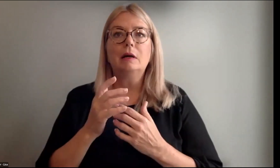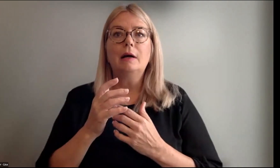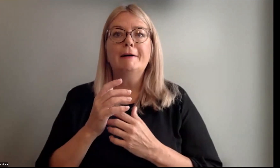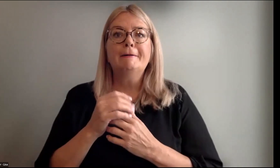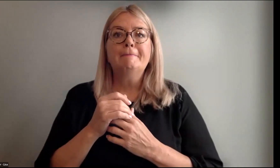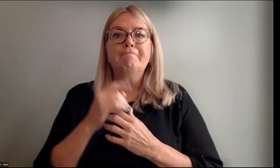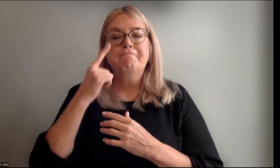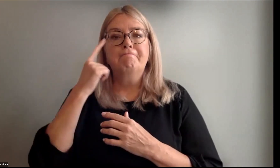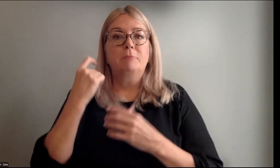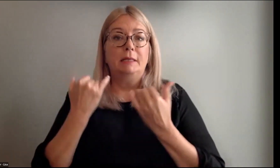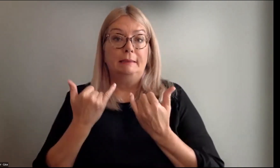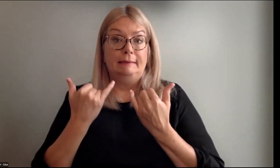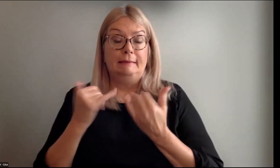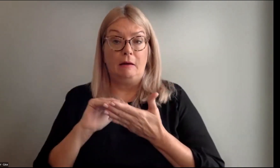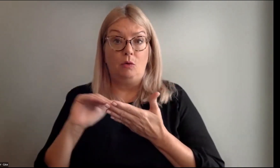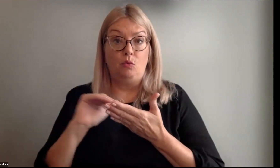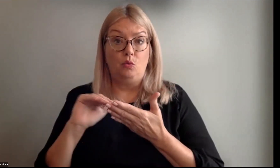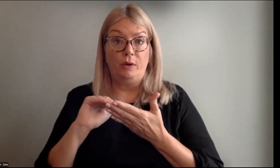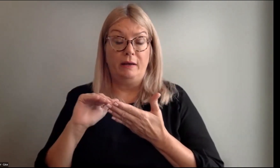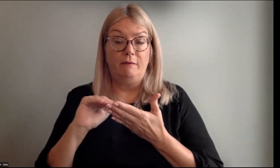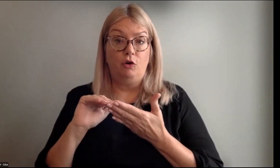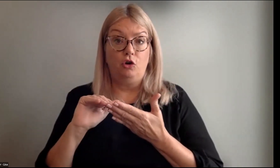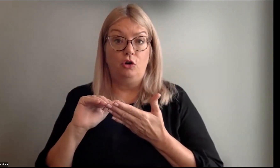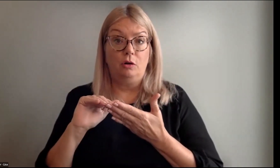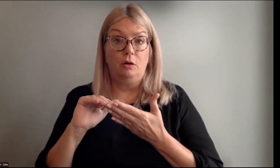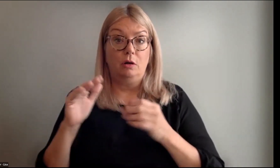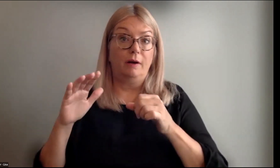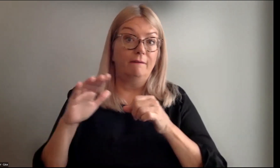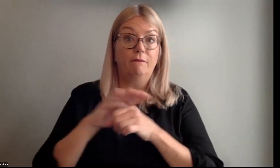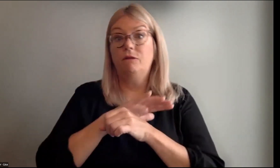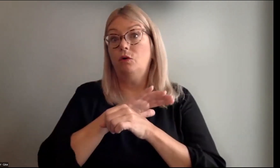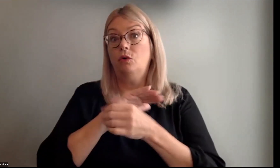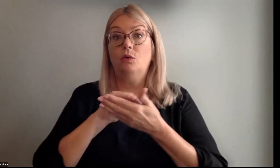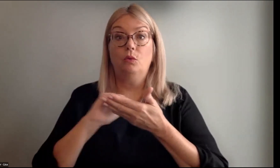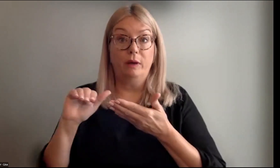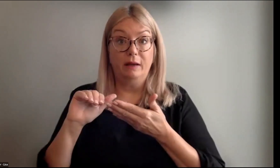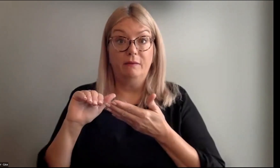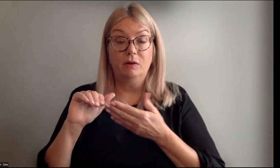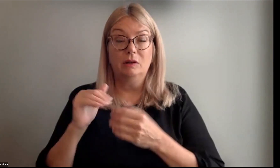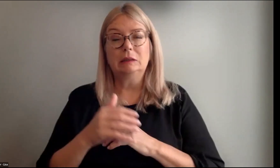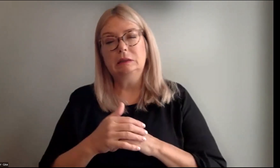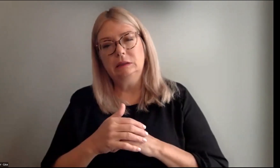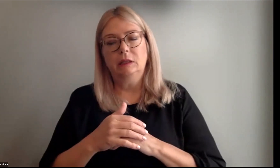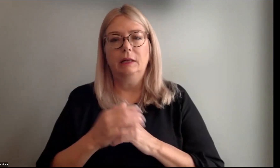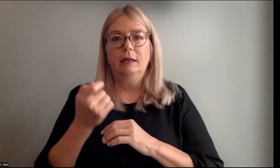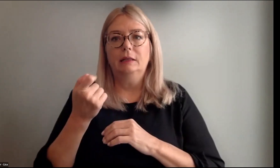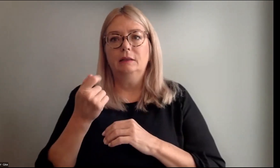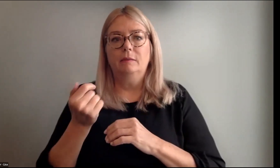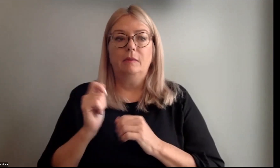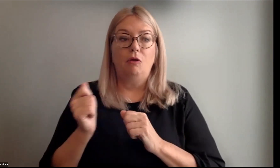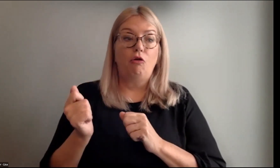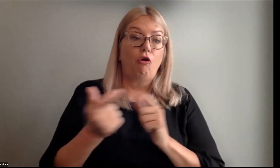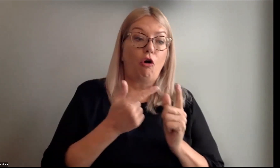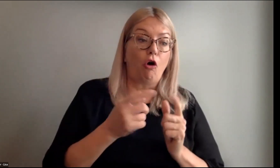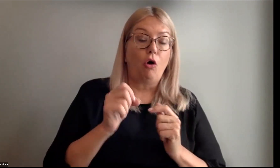Because now a waiver is a full waiver, it's a little bit of all or nothing.